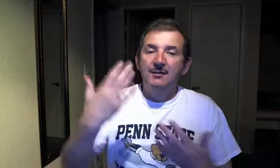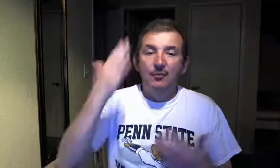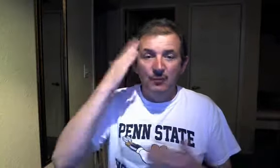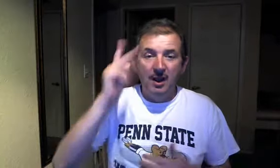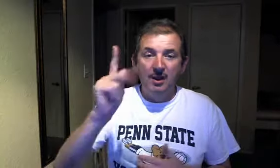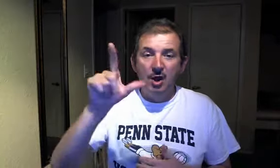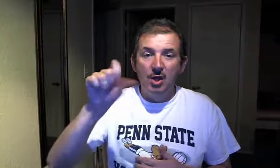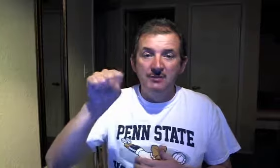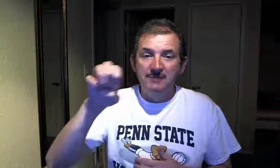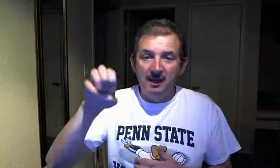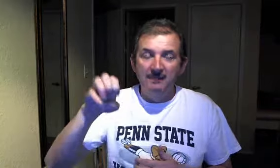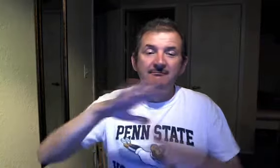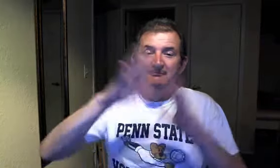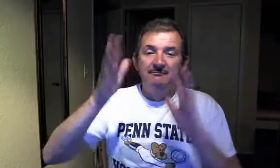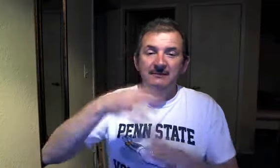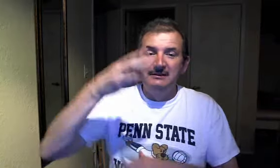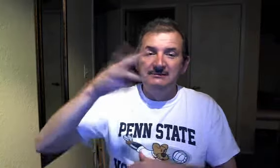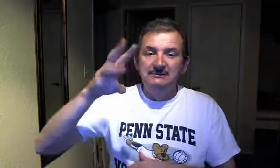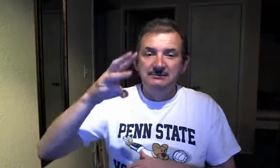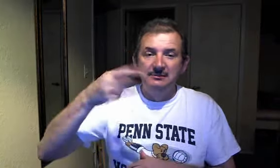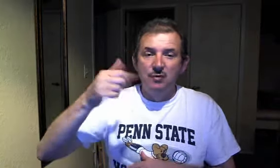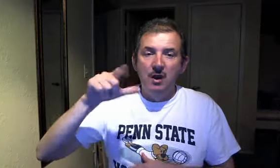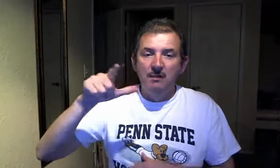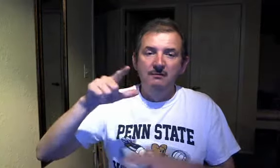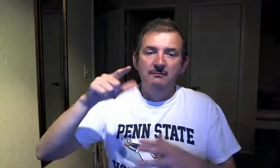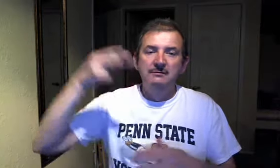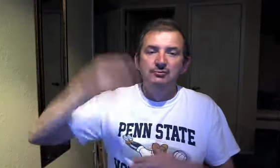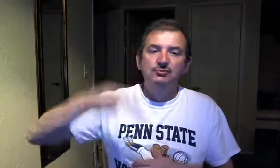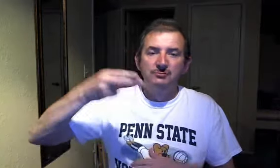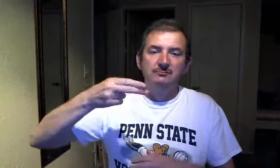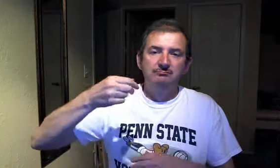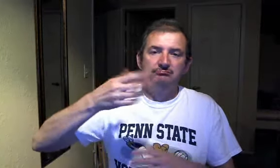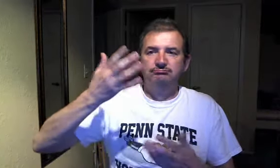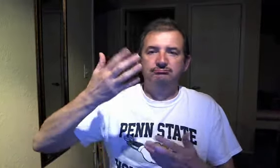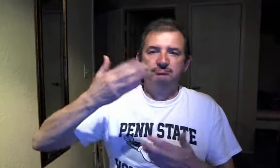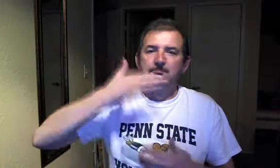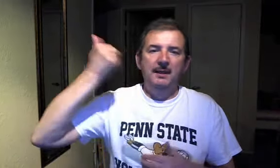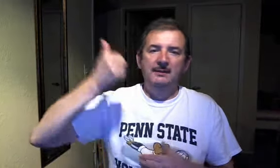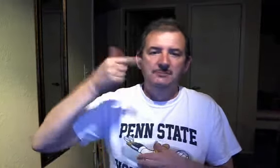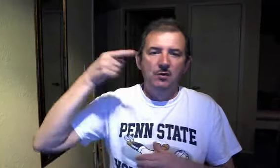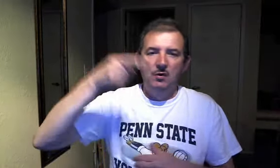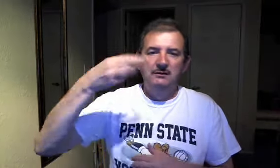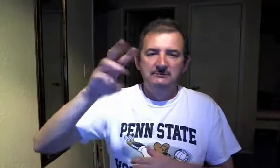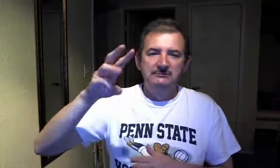classes started that day, I did this MATLAB myself. And I blew it up really big, and I hung it in an envelope from the ceiling of the classroom.